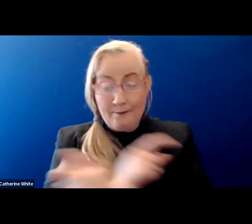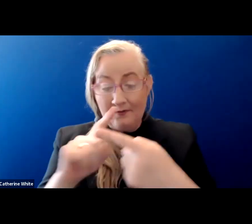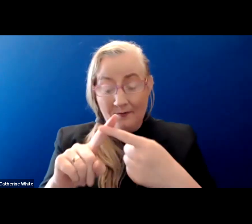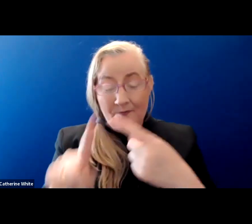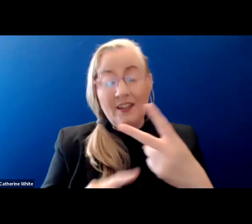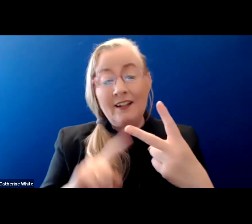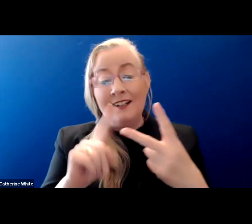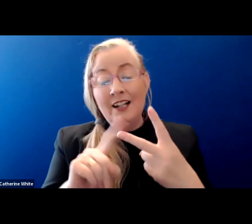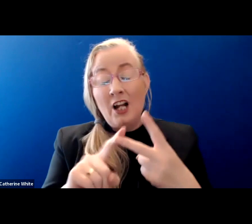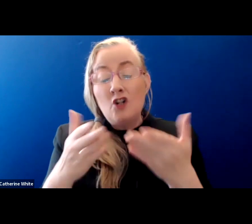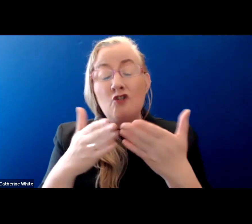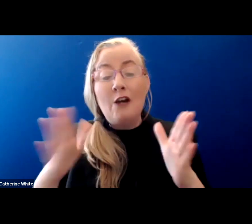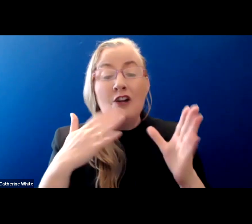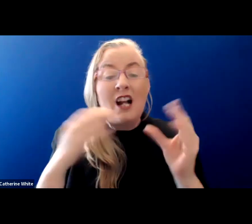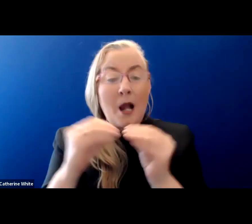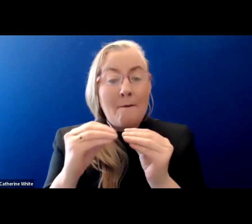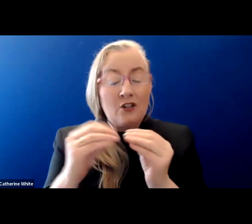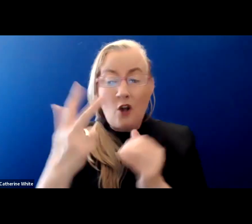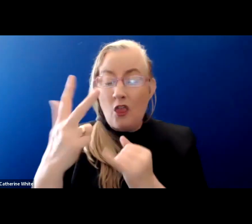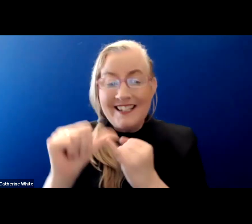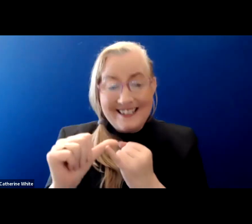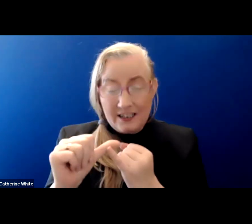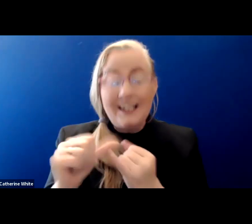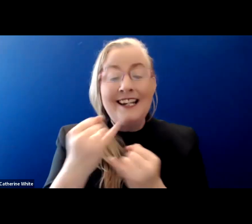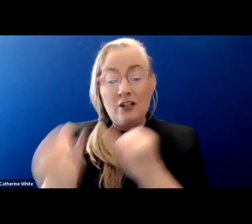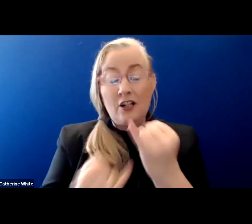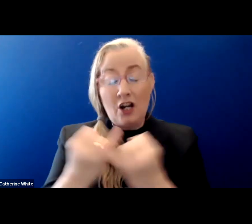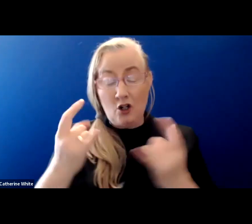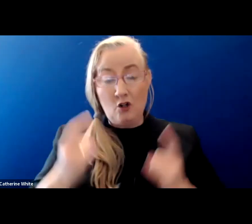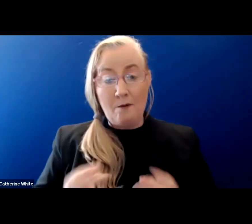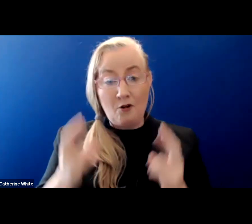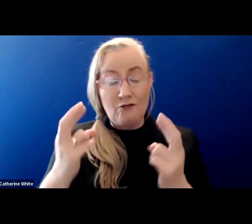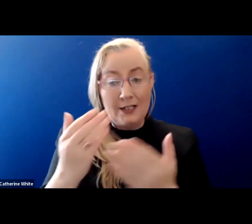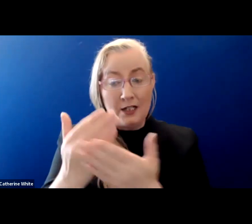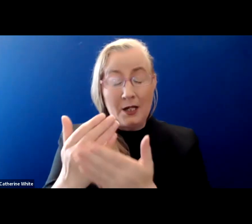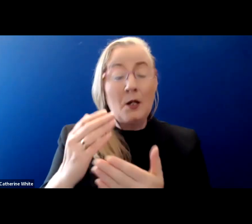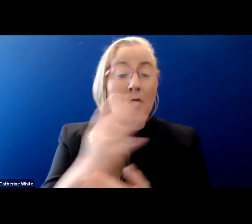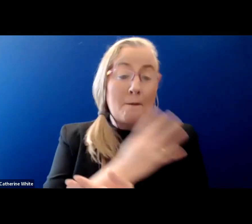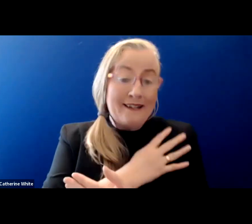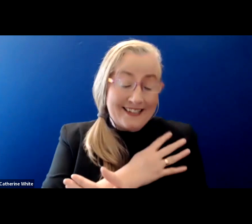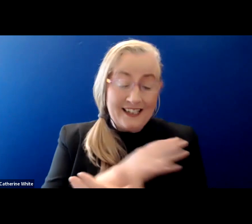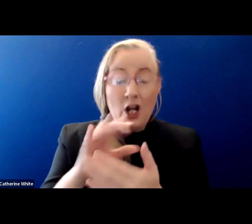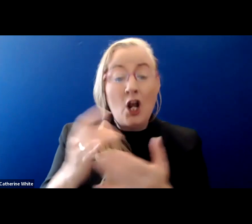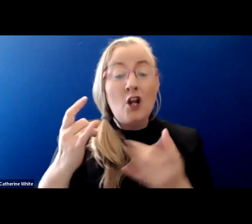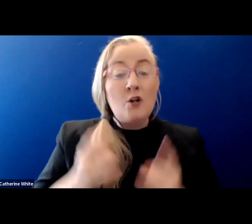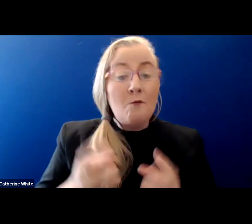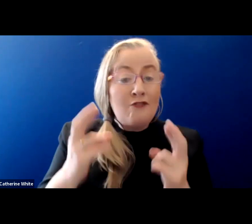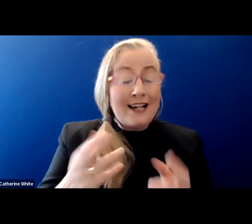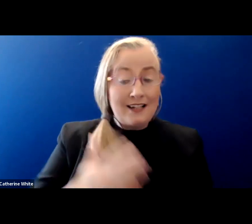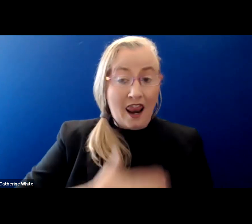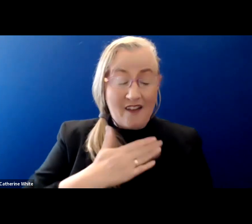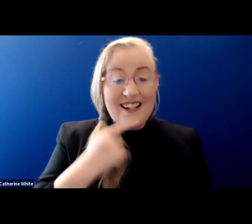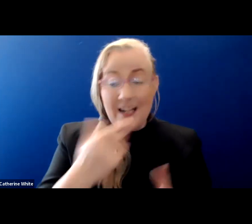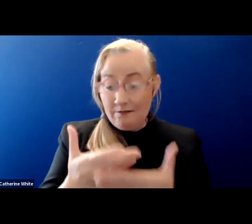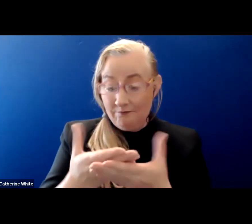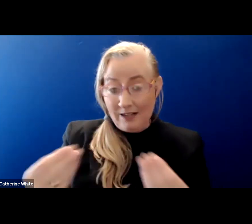General Comment 36 of the UN Human Rights Committee on the right to life, in which the committee asserts that deprivation of